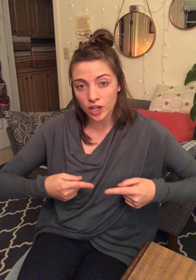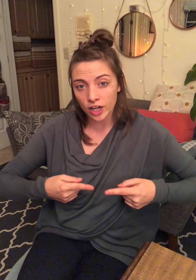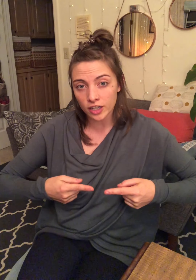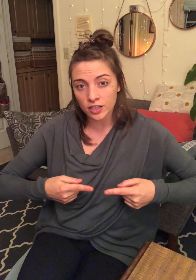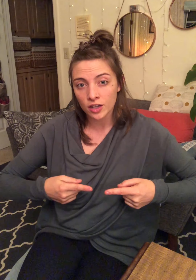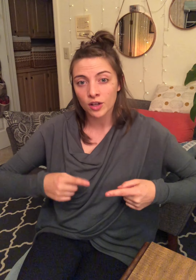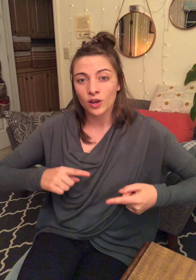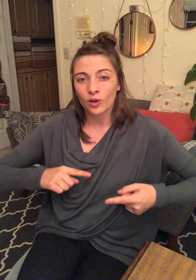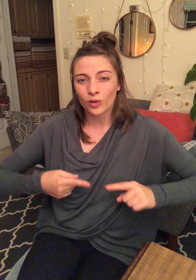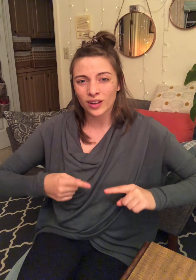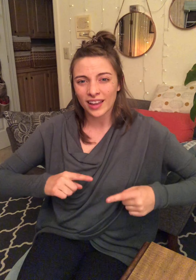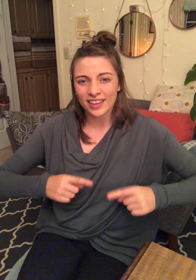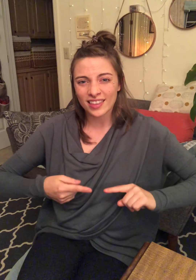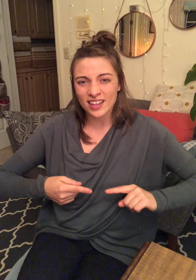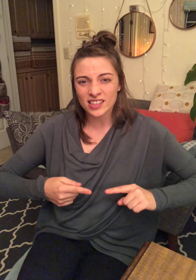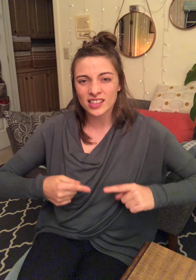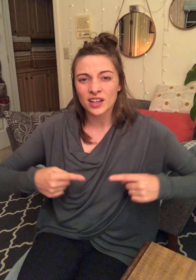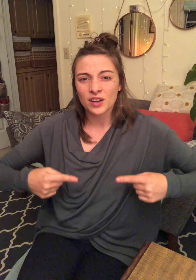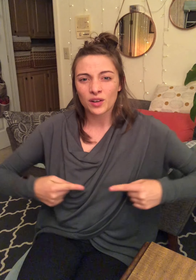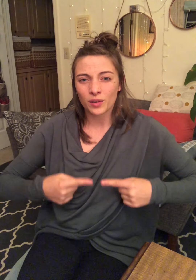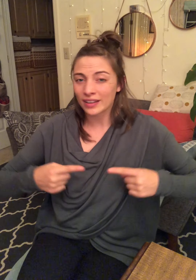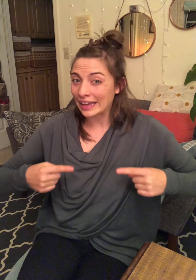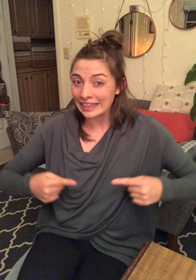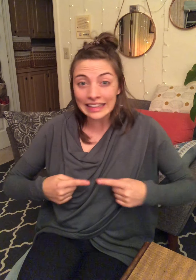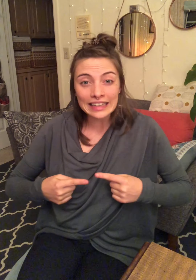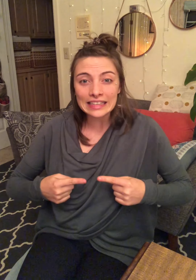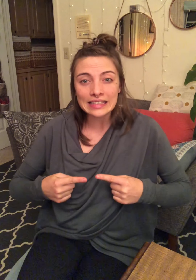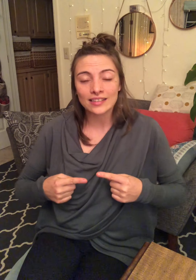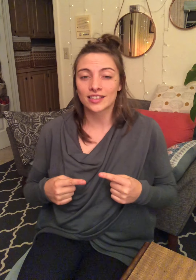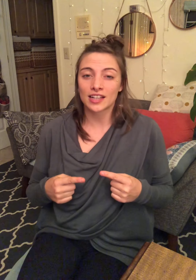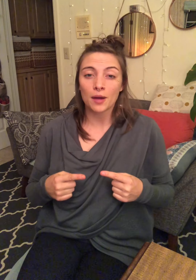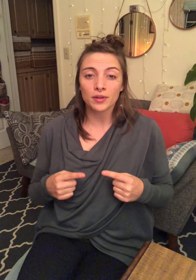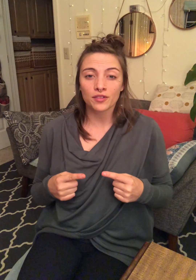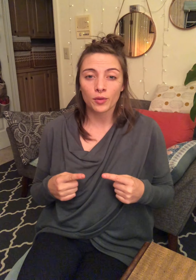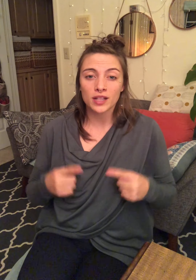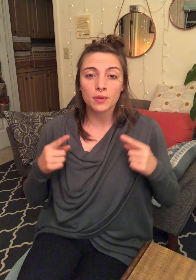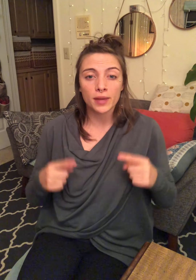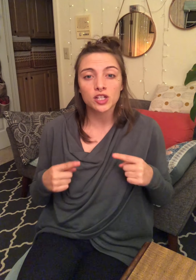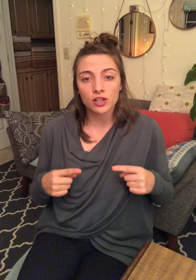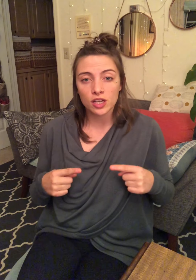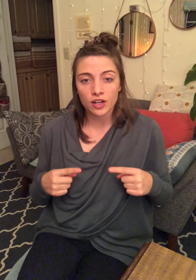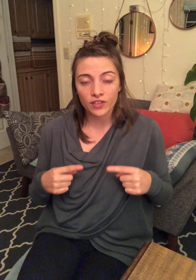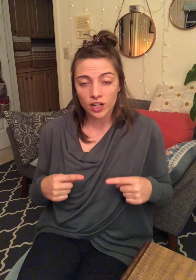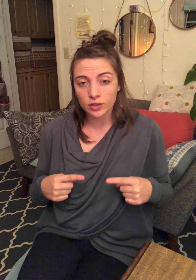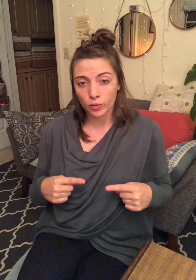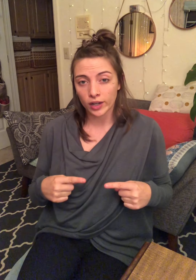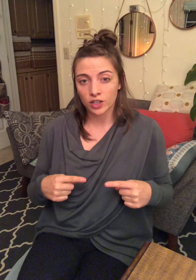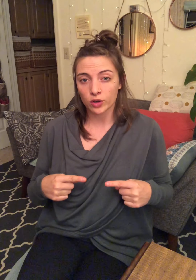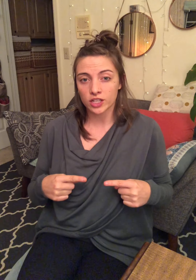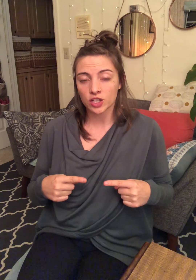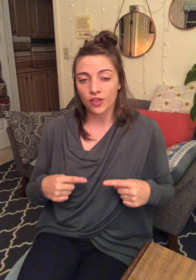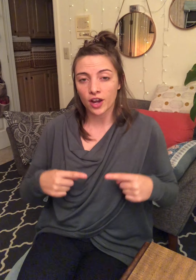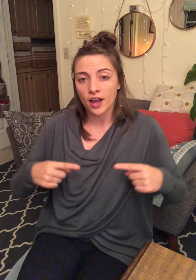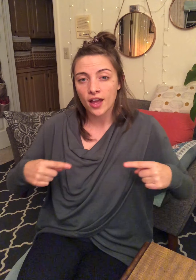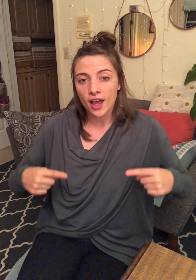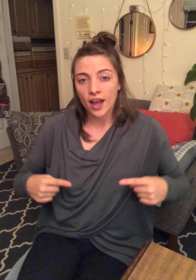hurt, or like this, or like this. There's a couple different ways, but make sure that your fingers are pointing towards each other and that you